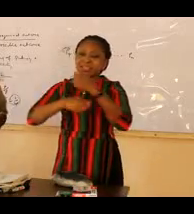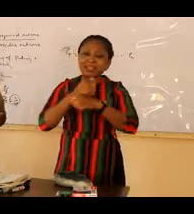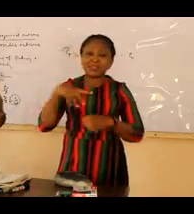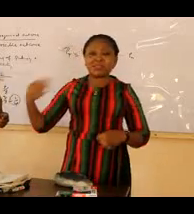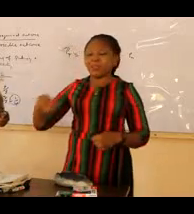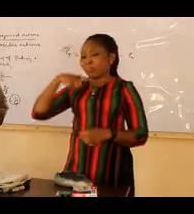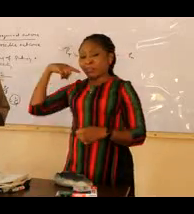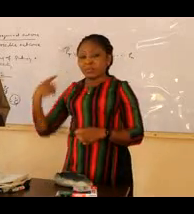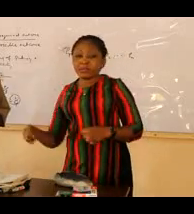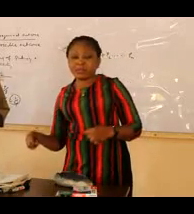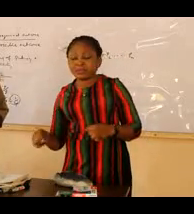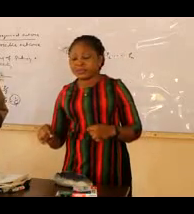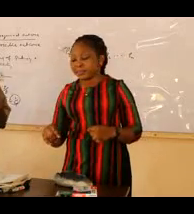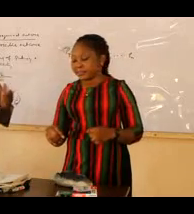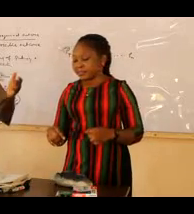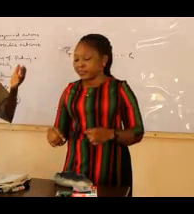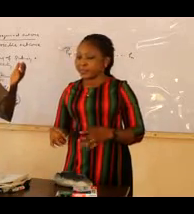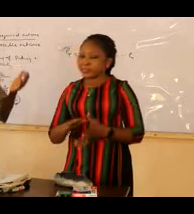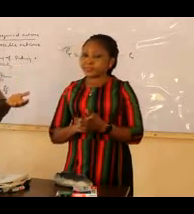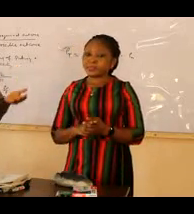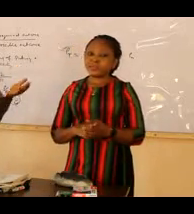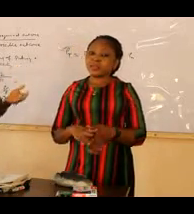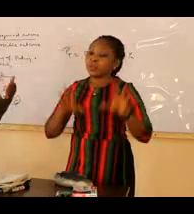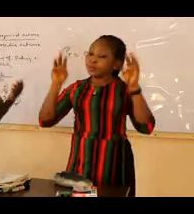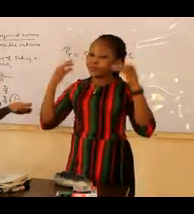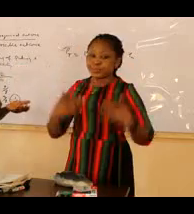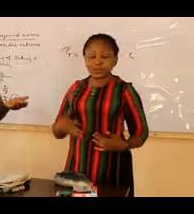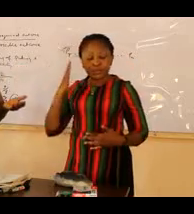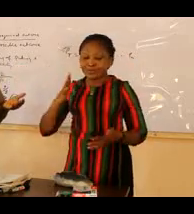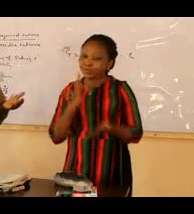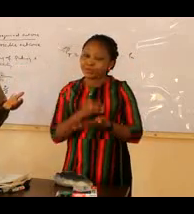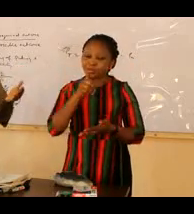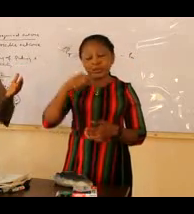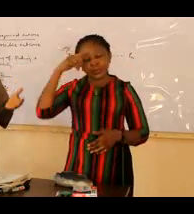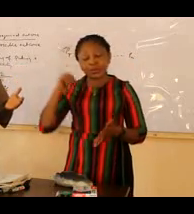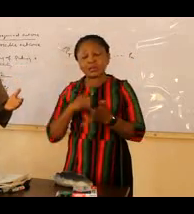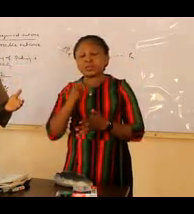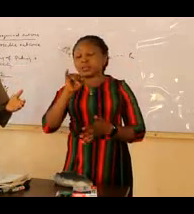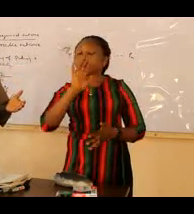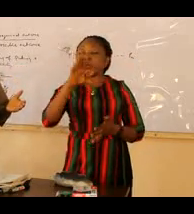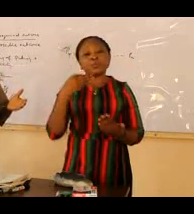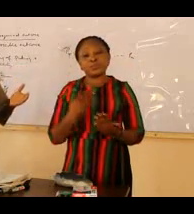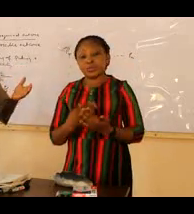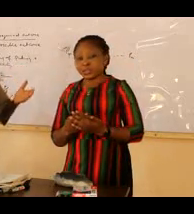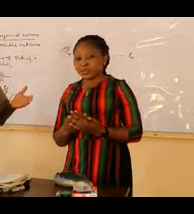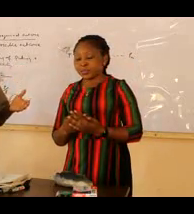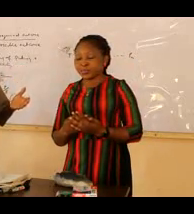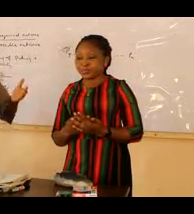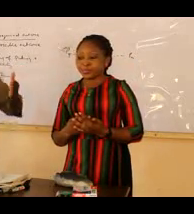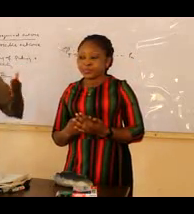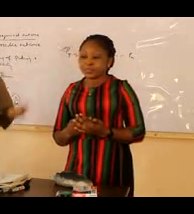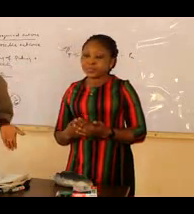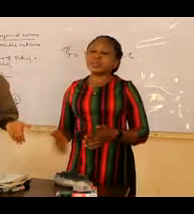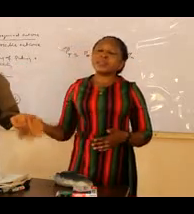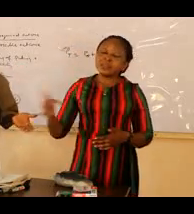to taste everything inside there. So nobody will prevent you from doing that. It's your money. So these events are